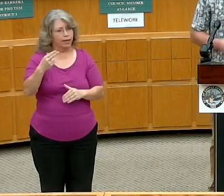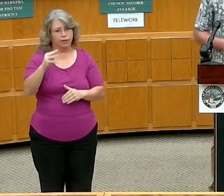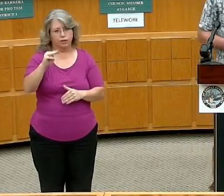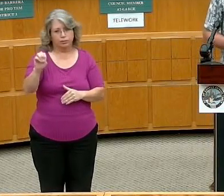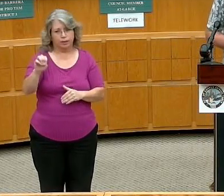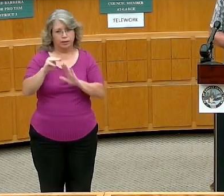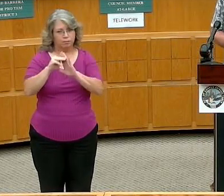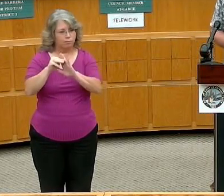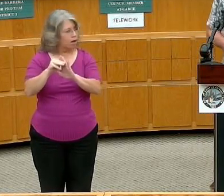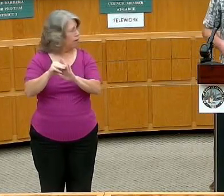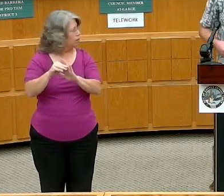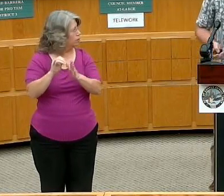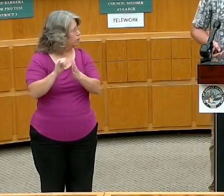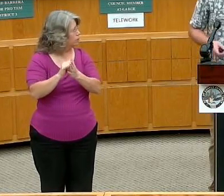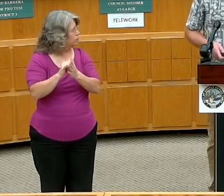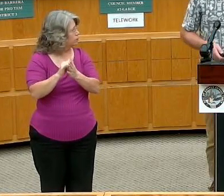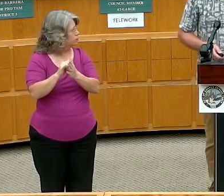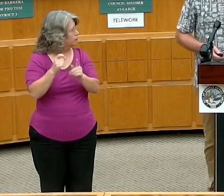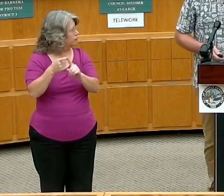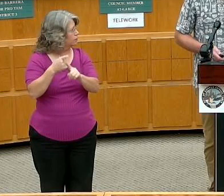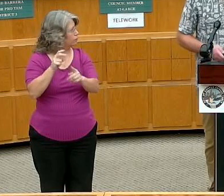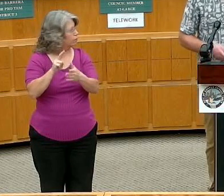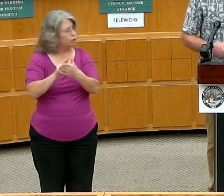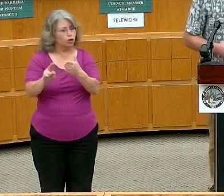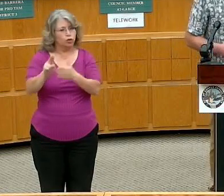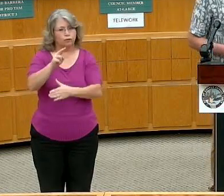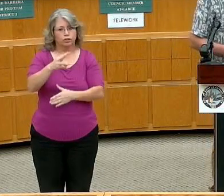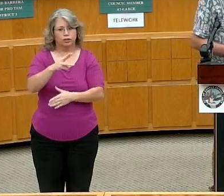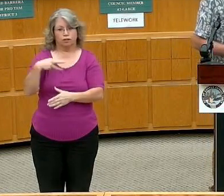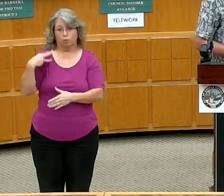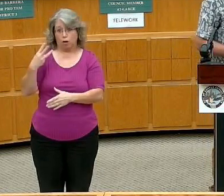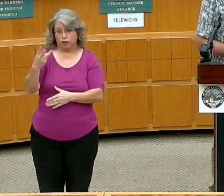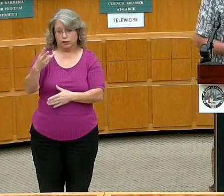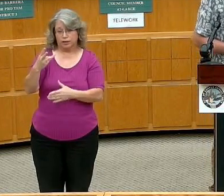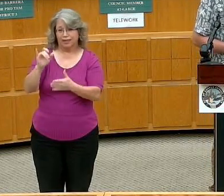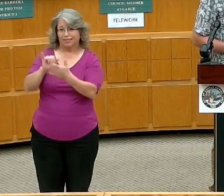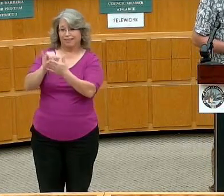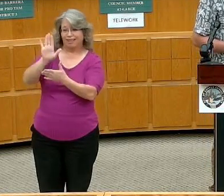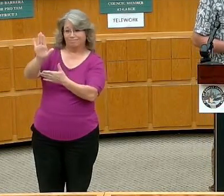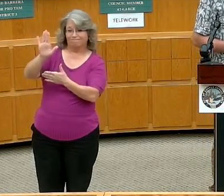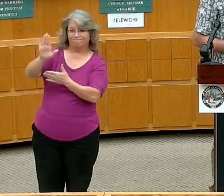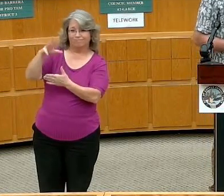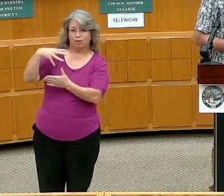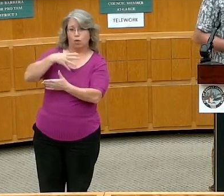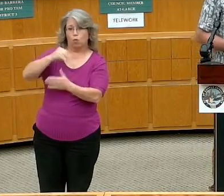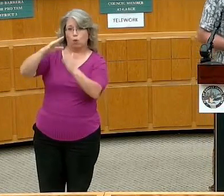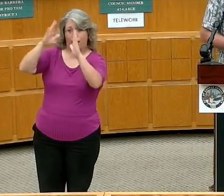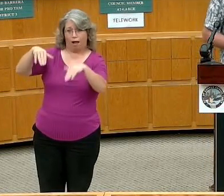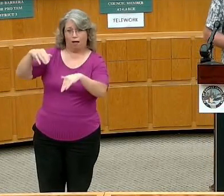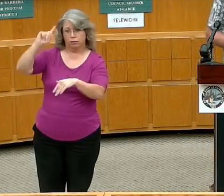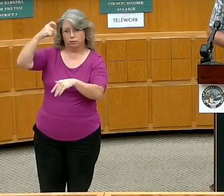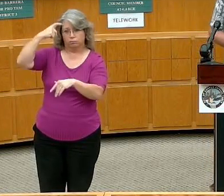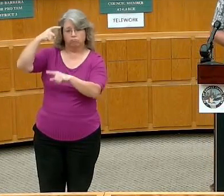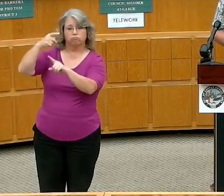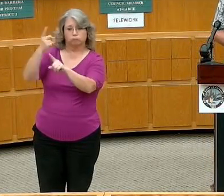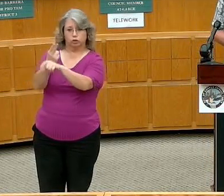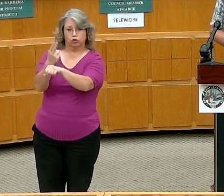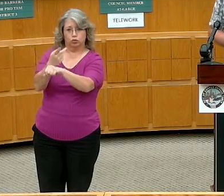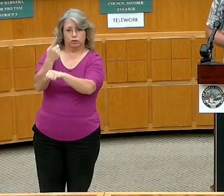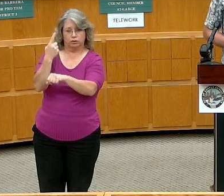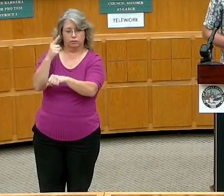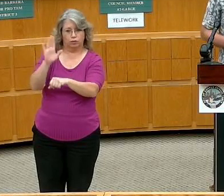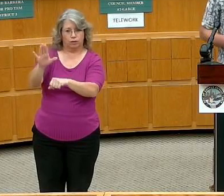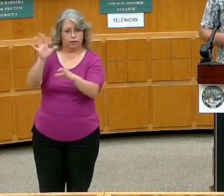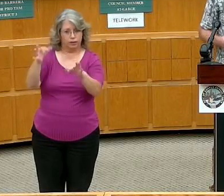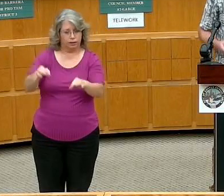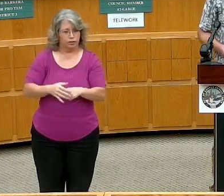University of Washington that the White House is using directly to make decisions. So we applied all models to these questions when